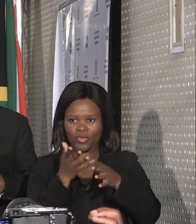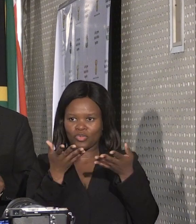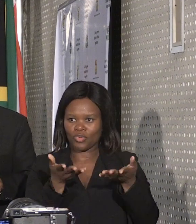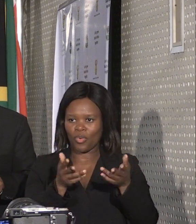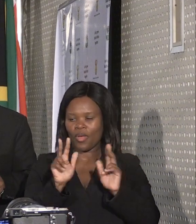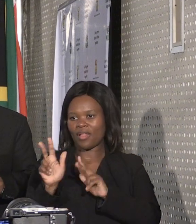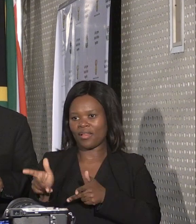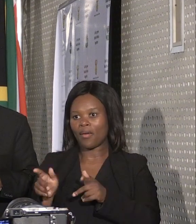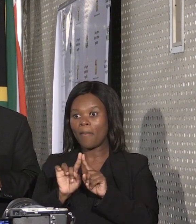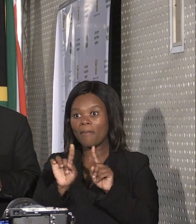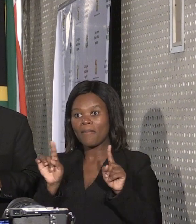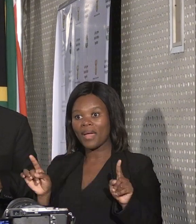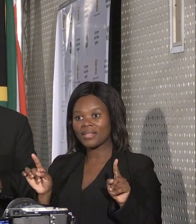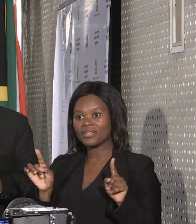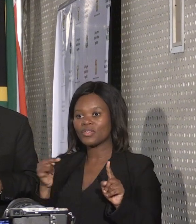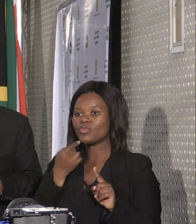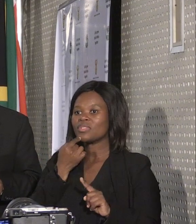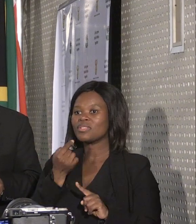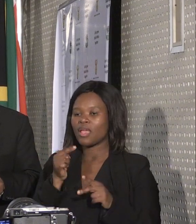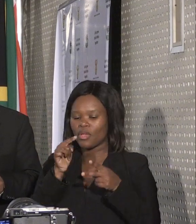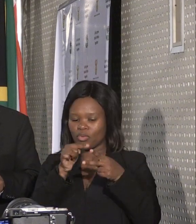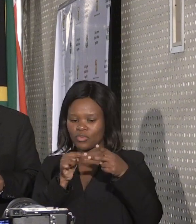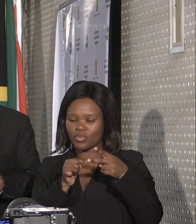to say one or two examples.